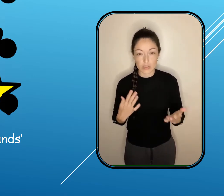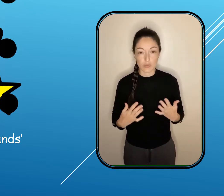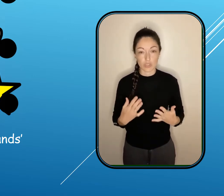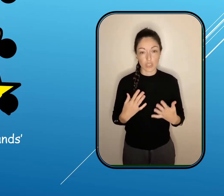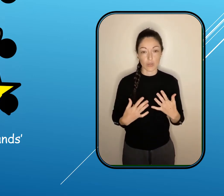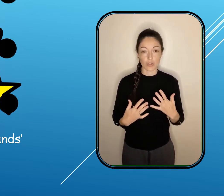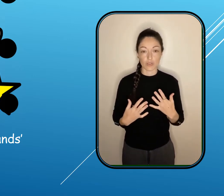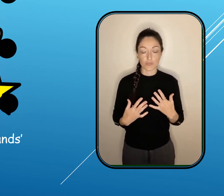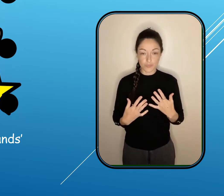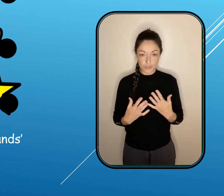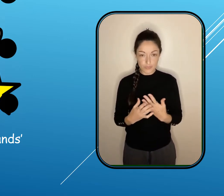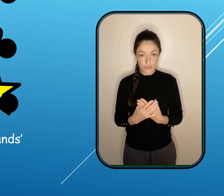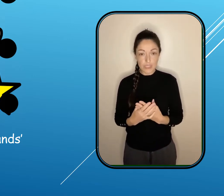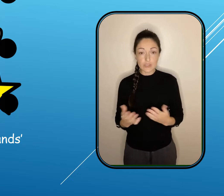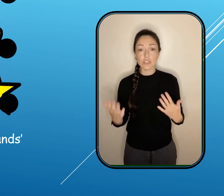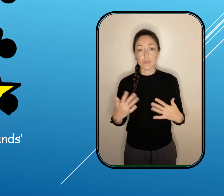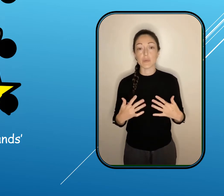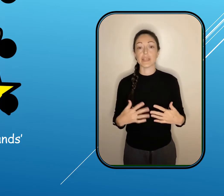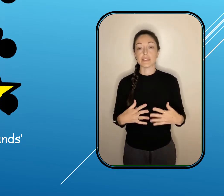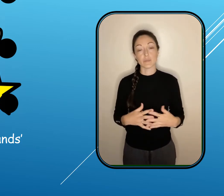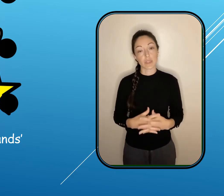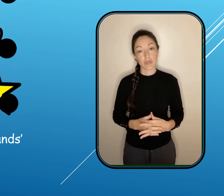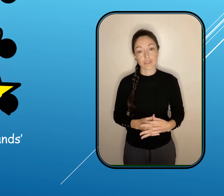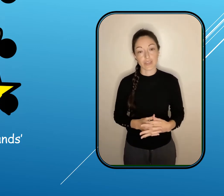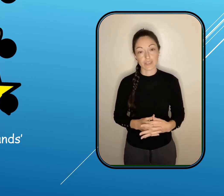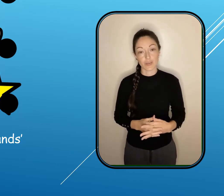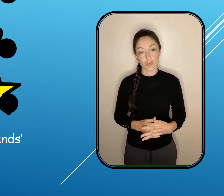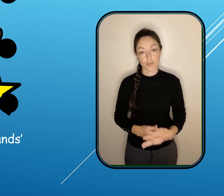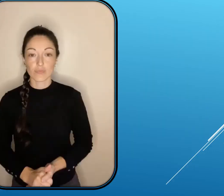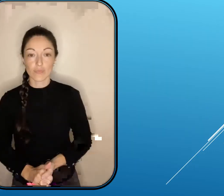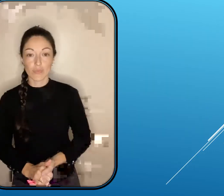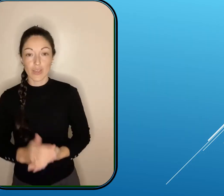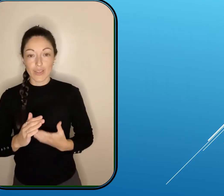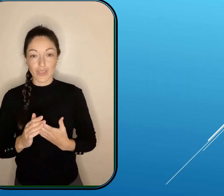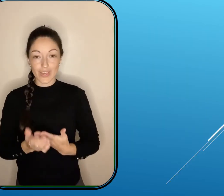there's too much going on? And do you maybe need to minimize that down?